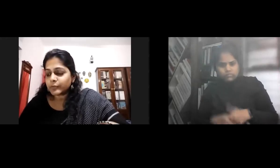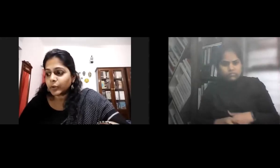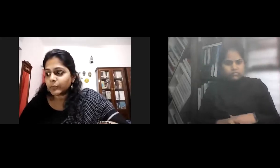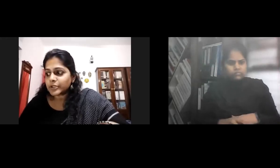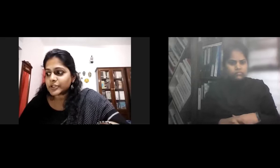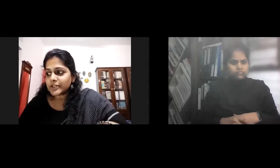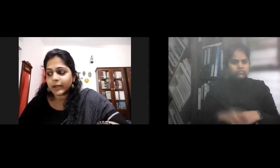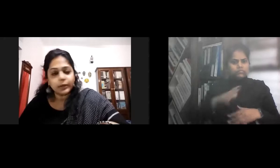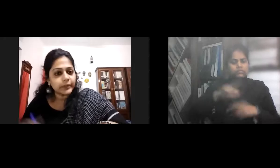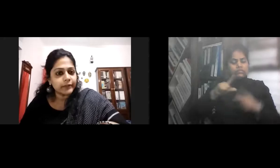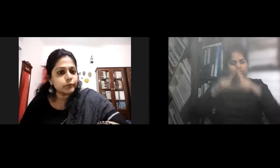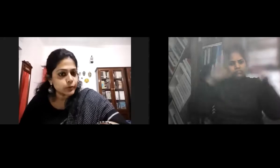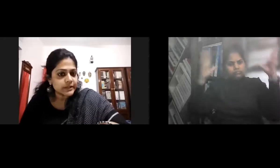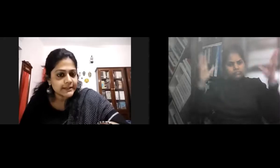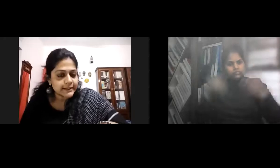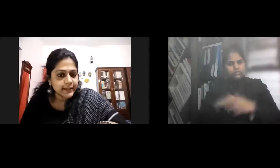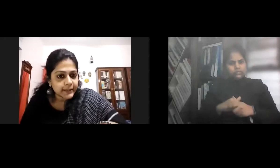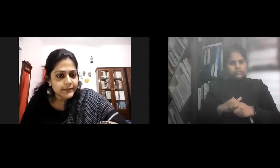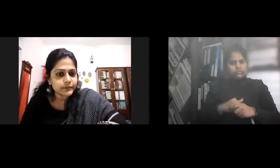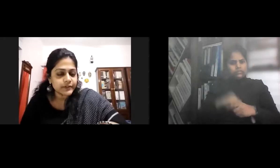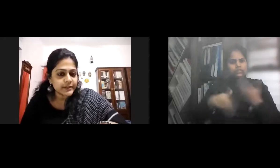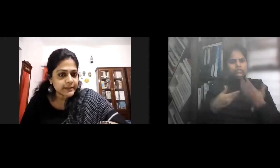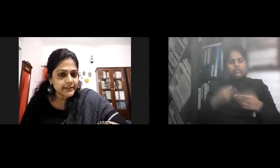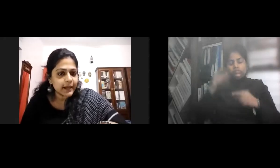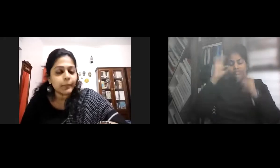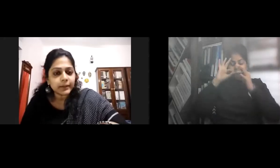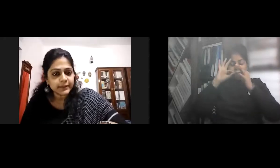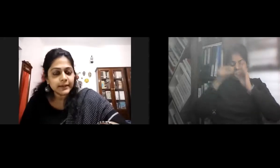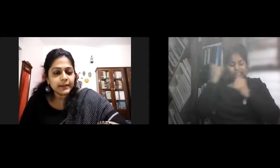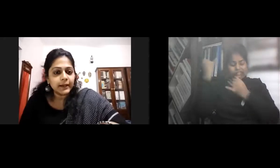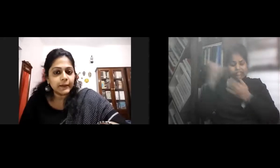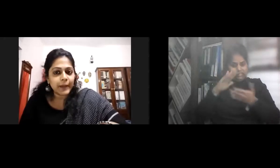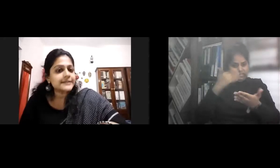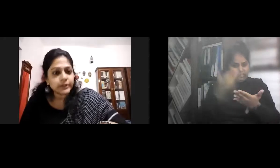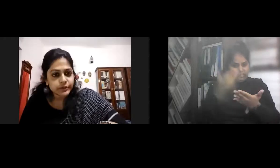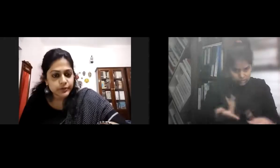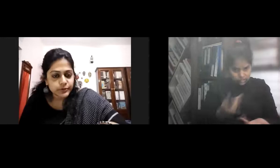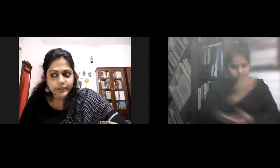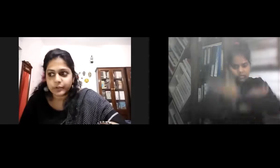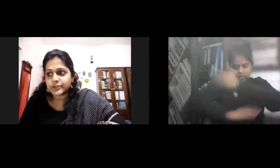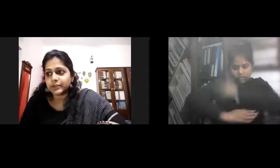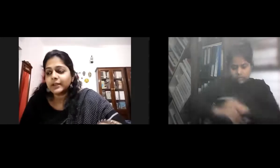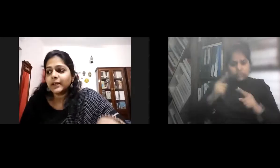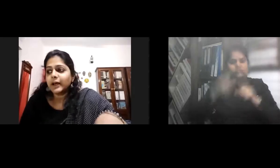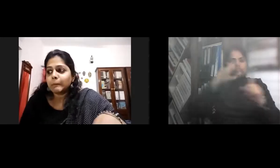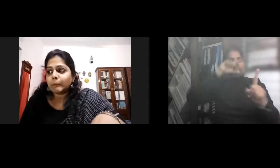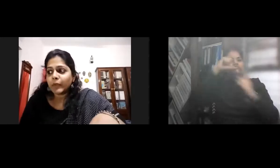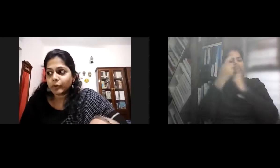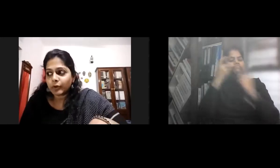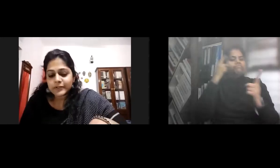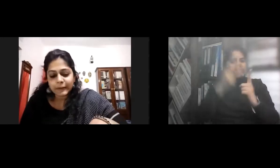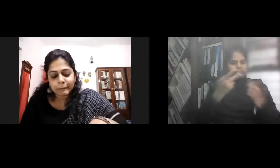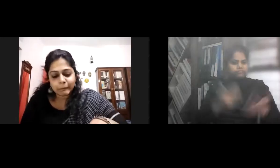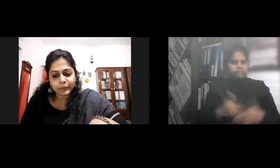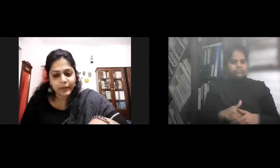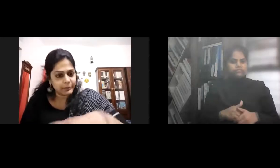sort of preoccupations around enforcing certain ideas of disability among as a cultural sort of say construct. Of